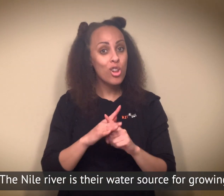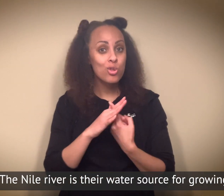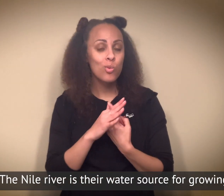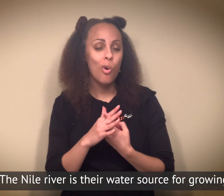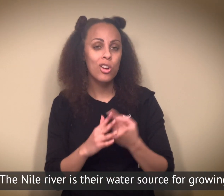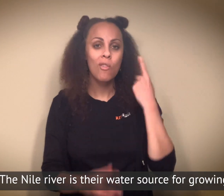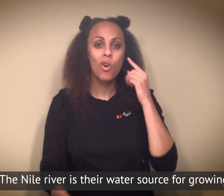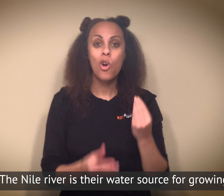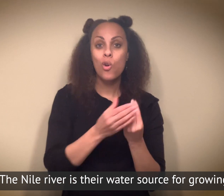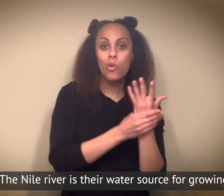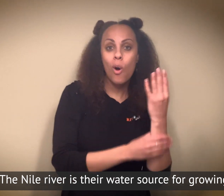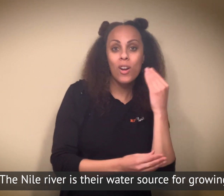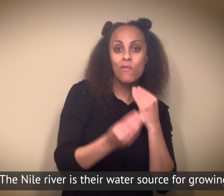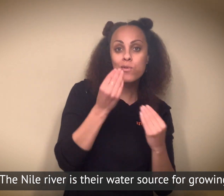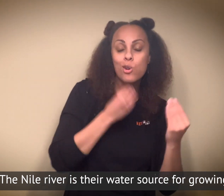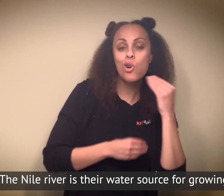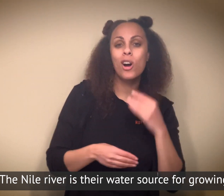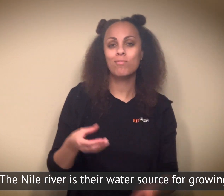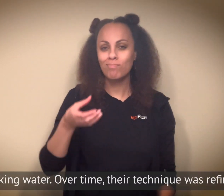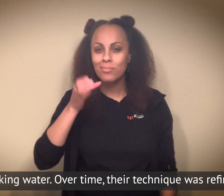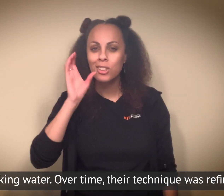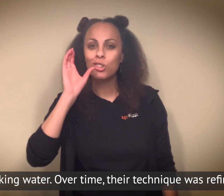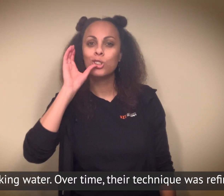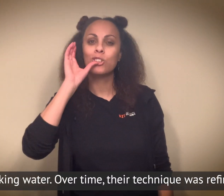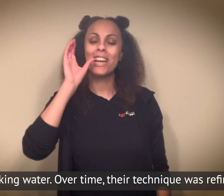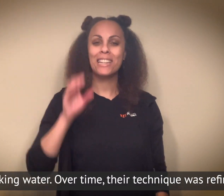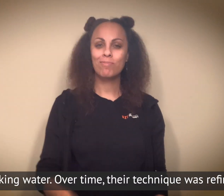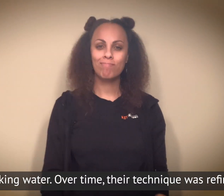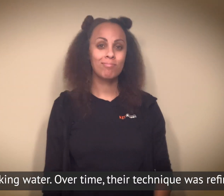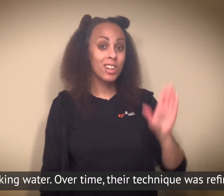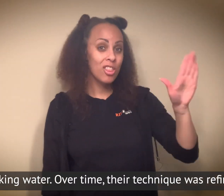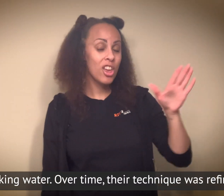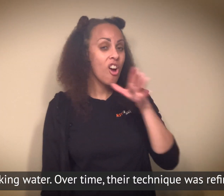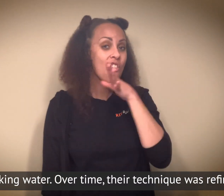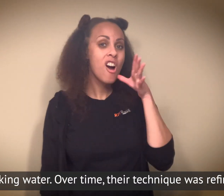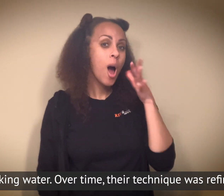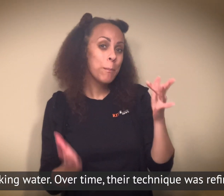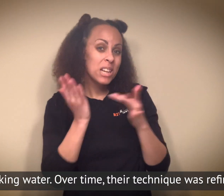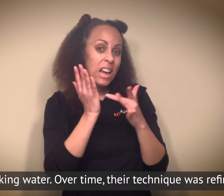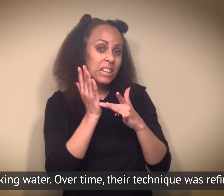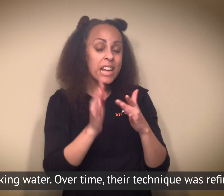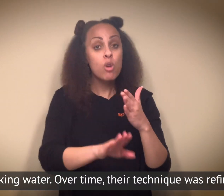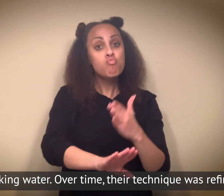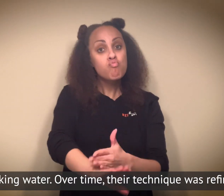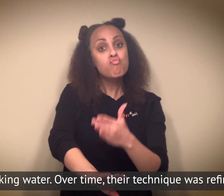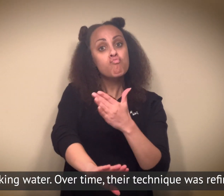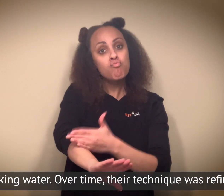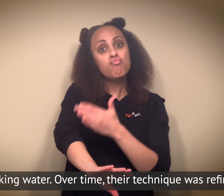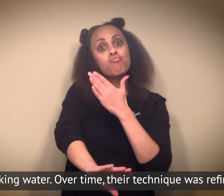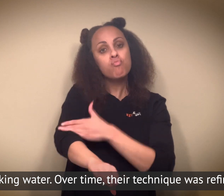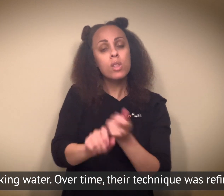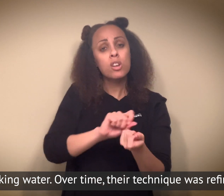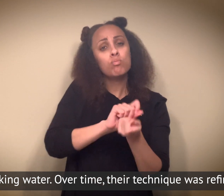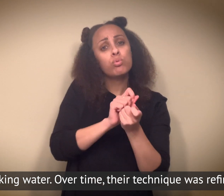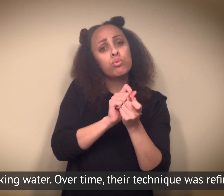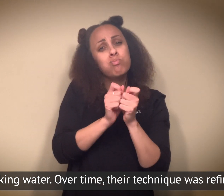their water source for growing food and drinking water. Over time, their technique was